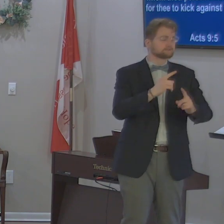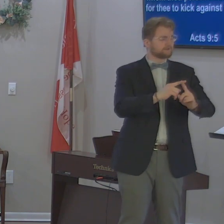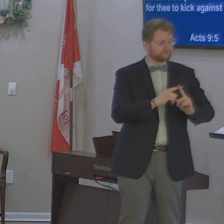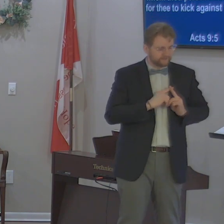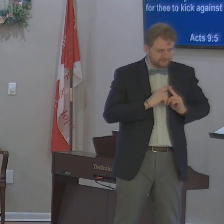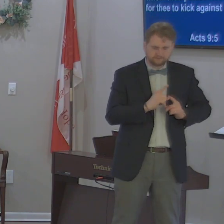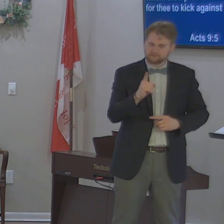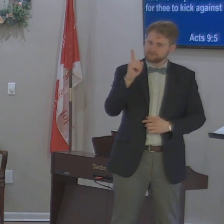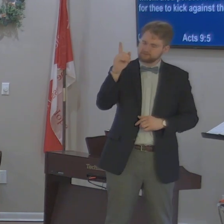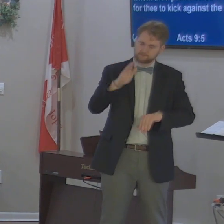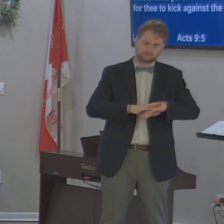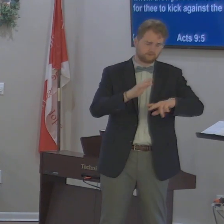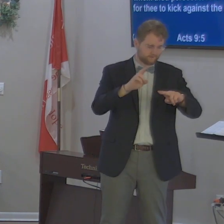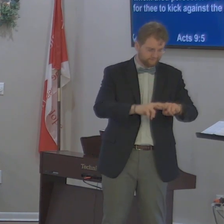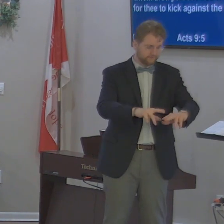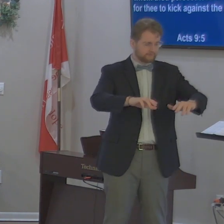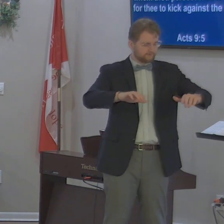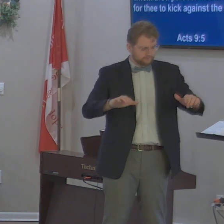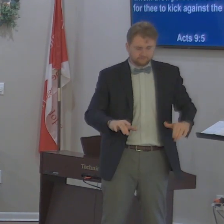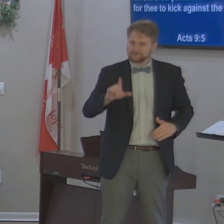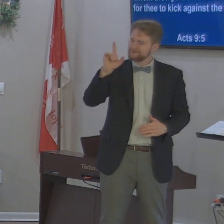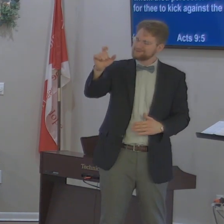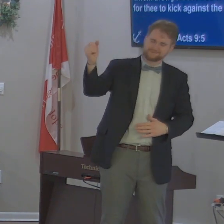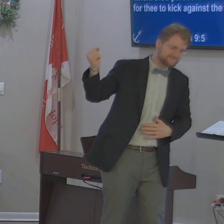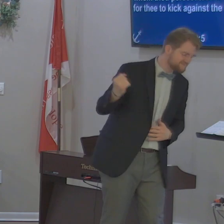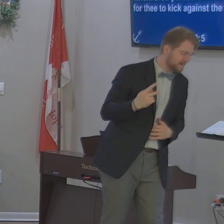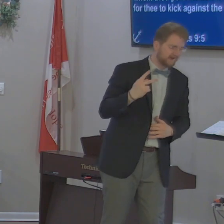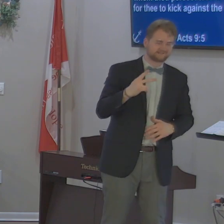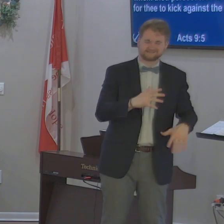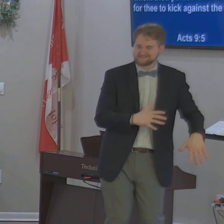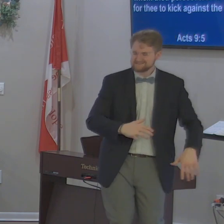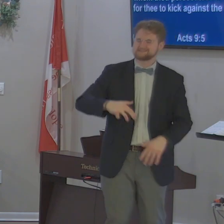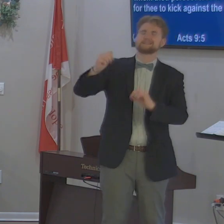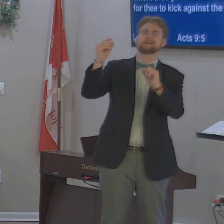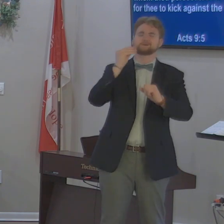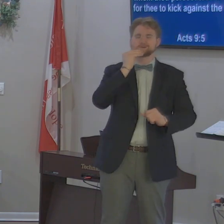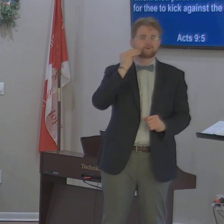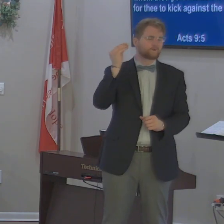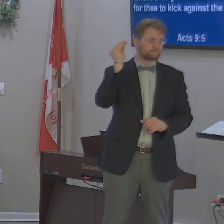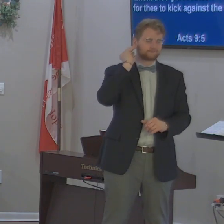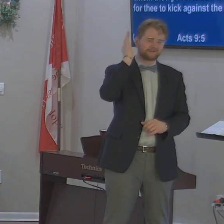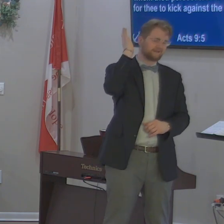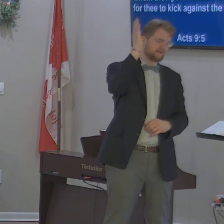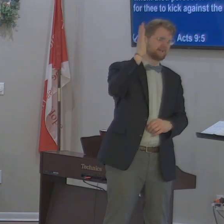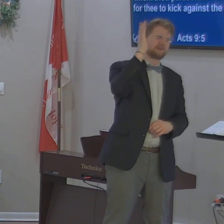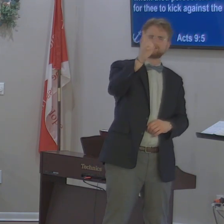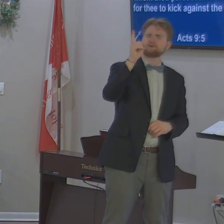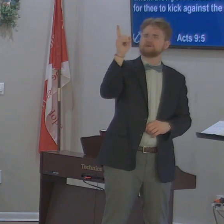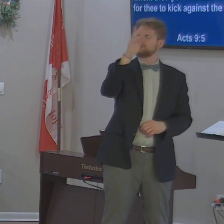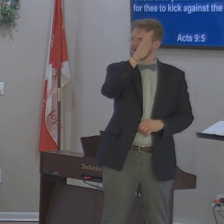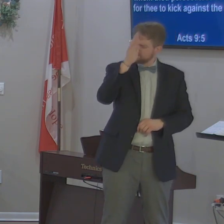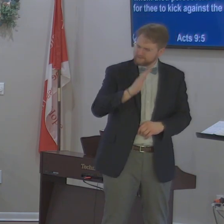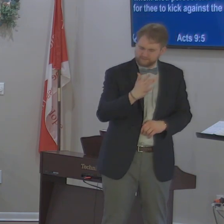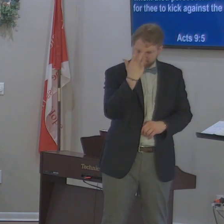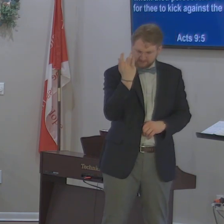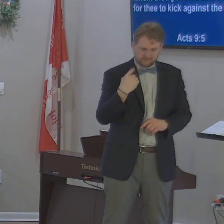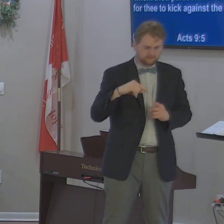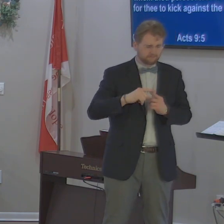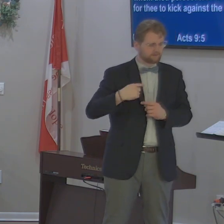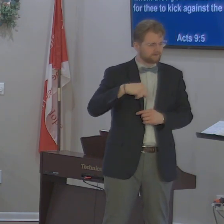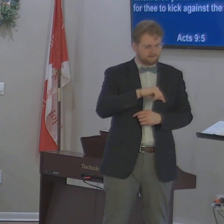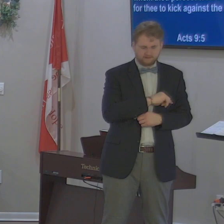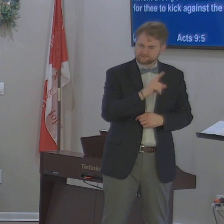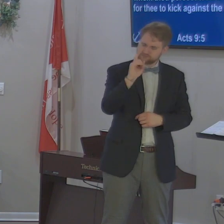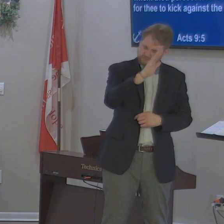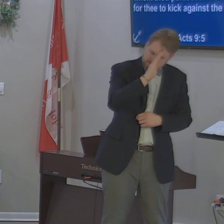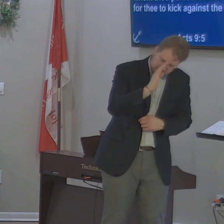You're on the throne. You're coming back to take us that you never forget about. Leave us.